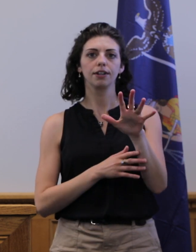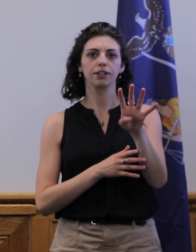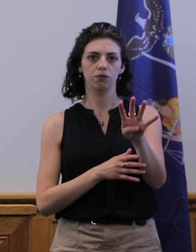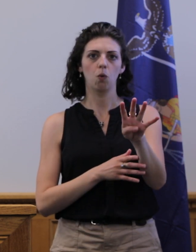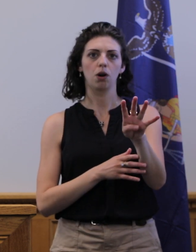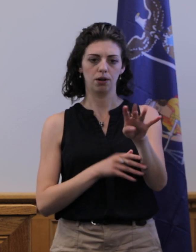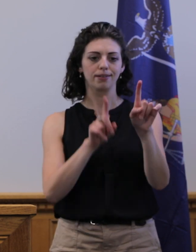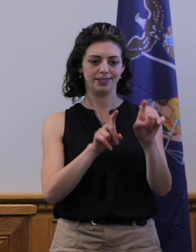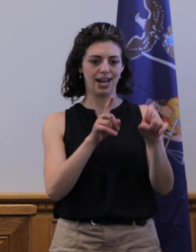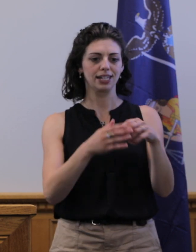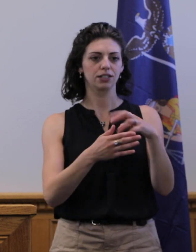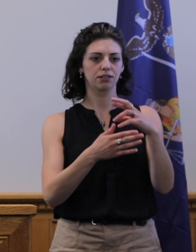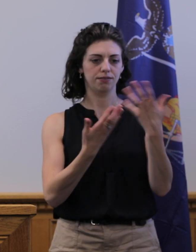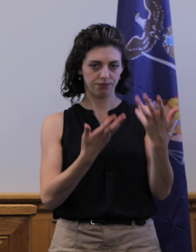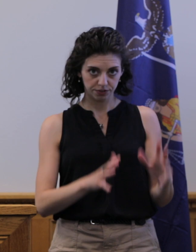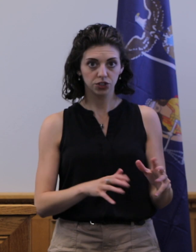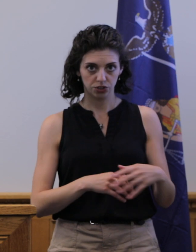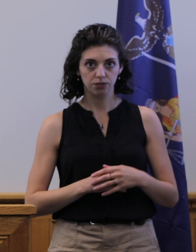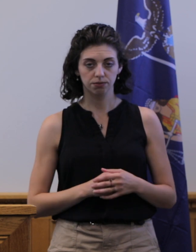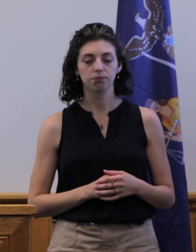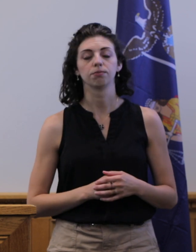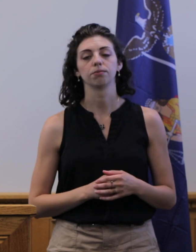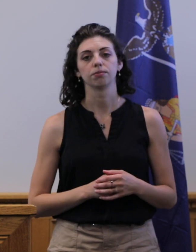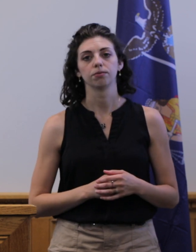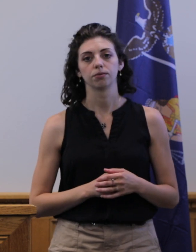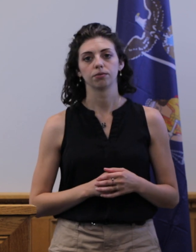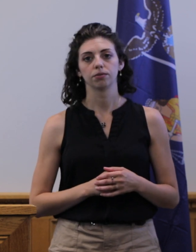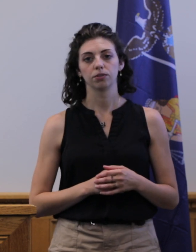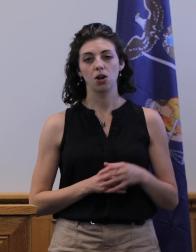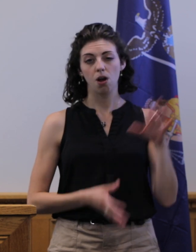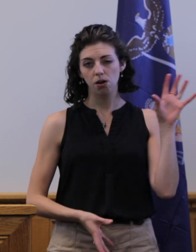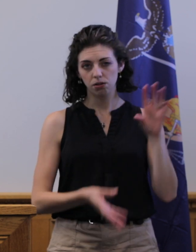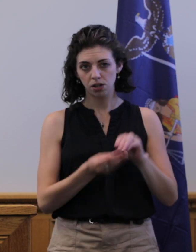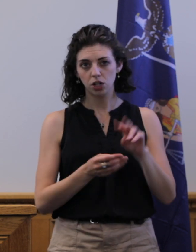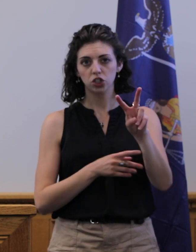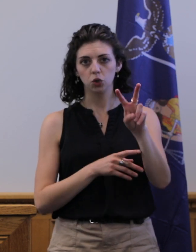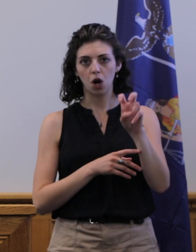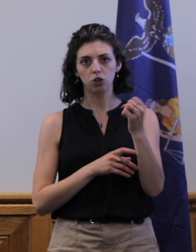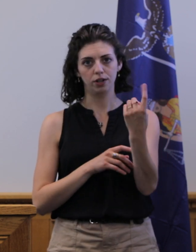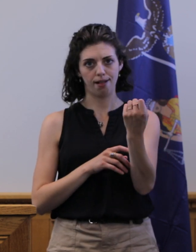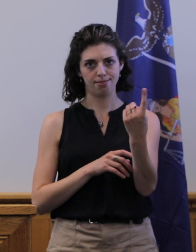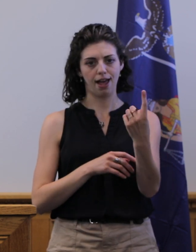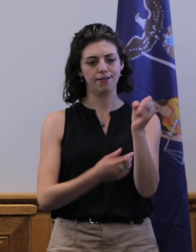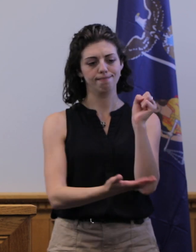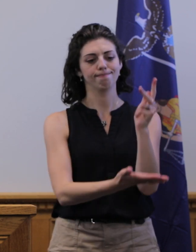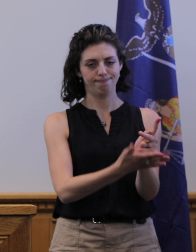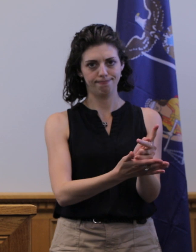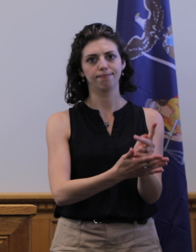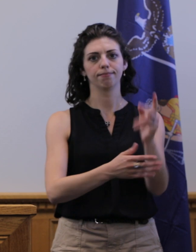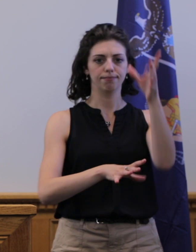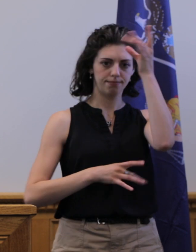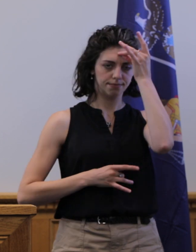17,754 tests were completed. We have a total of 211 positive